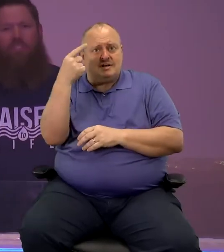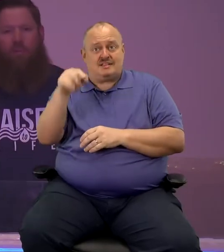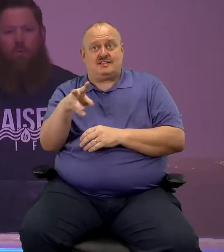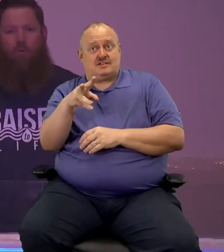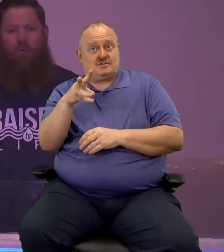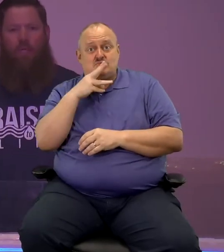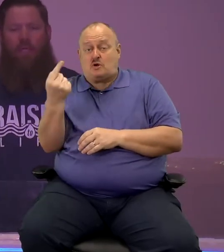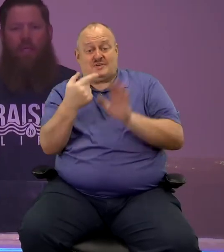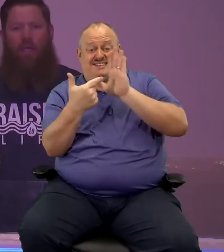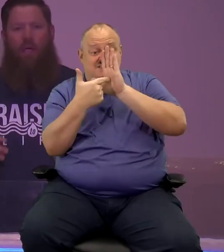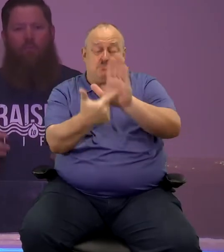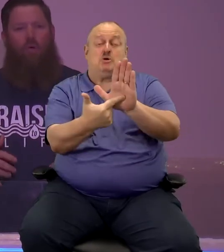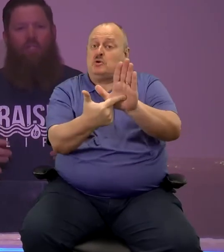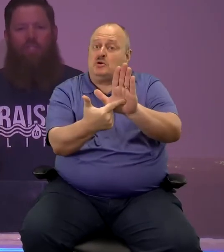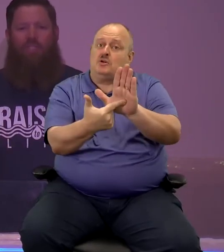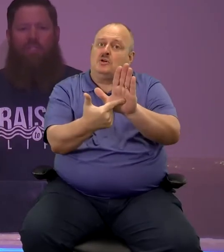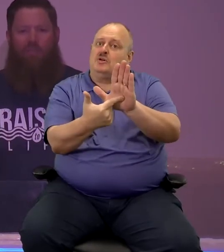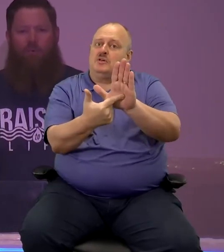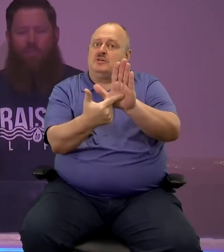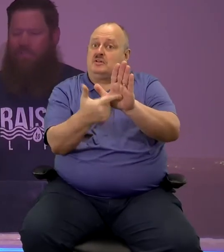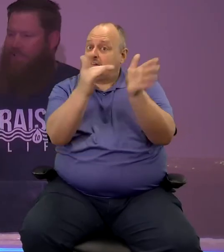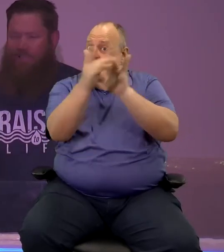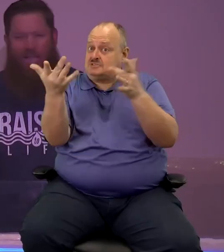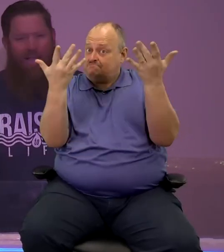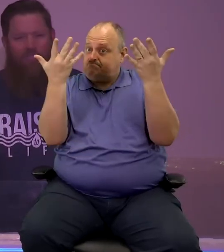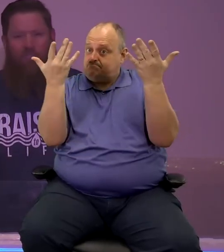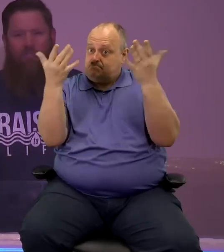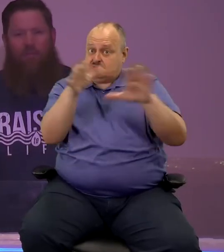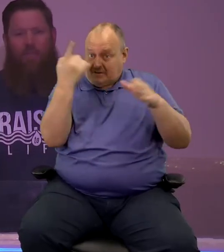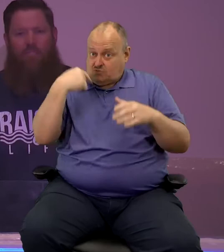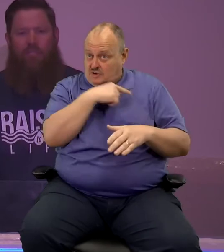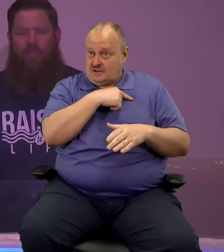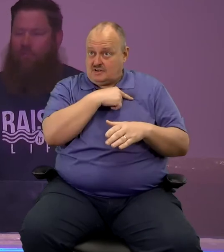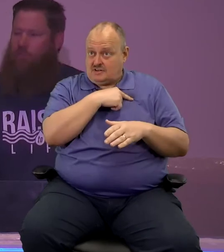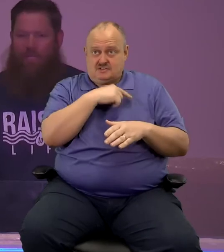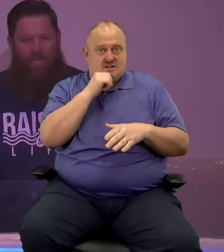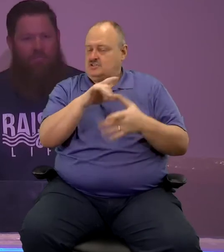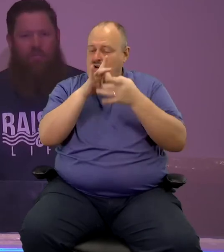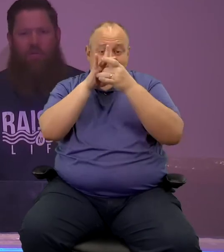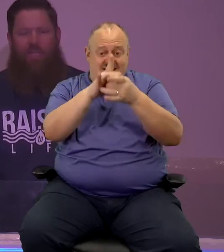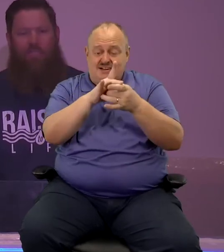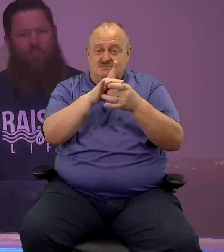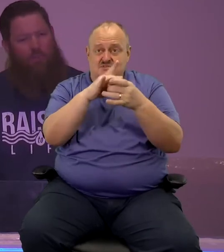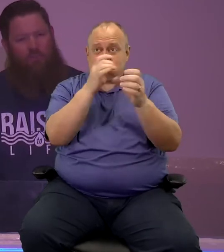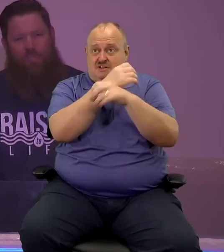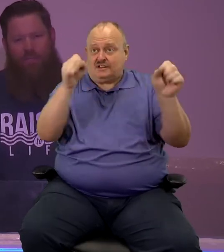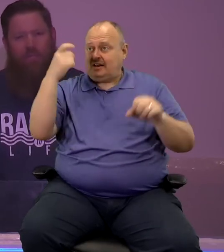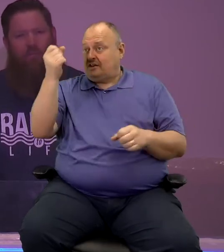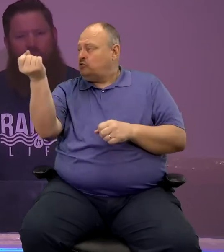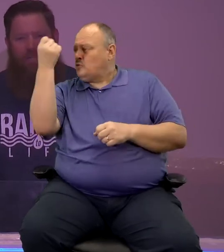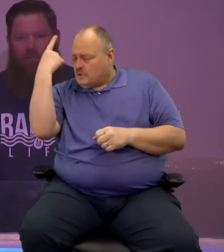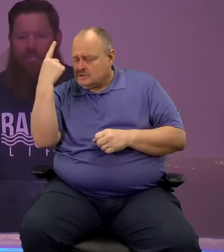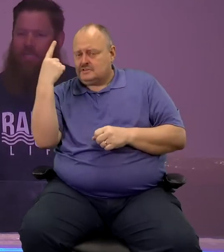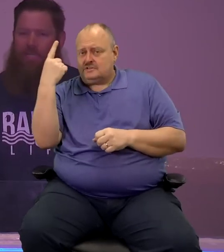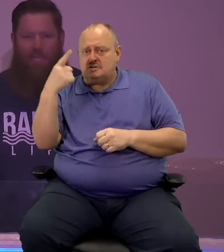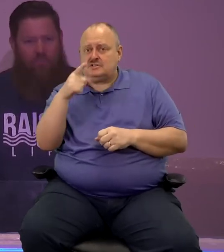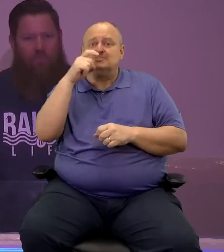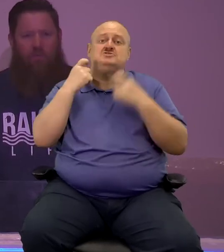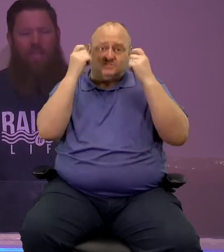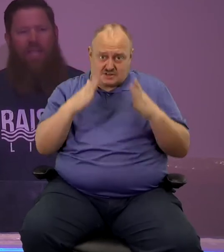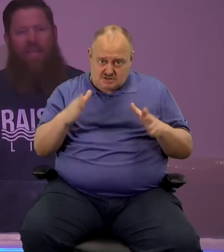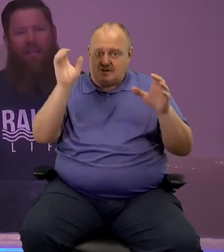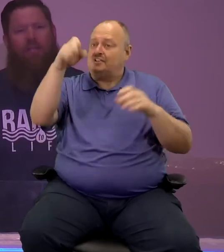just a symbol of what Jesus did for us. It's not tied to your salvation. And he was like, yes, sir. And I said, do you understand that you're a sinner? And he's like,